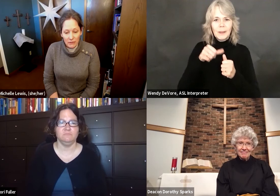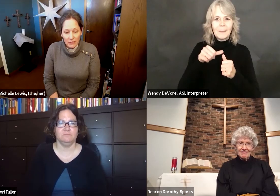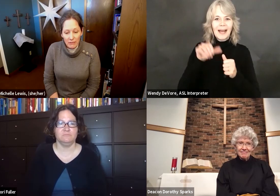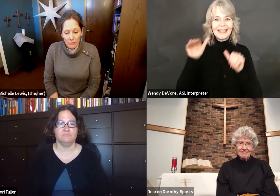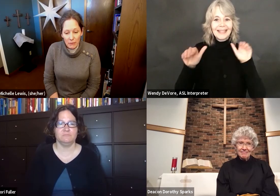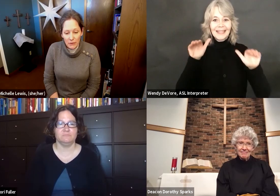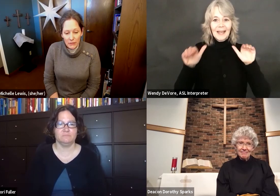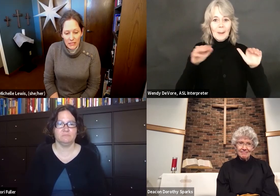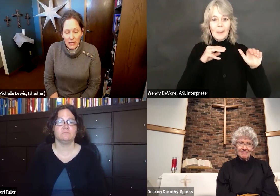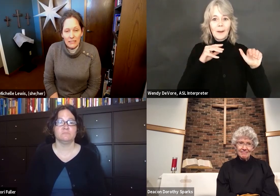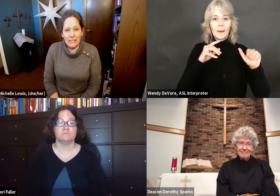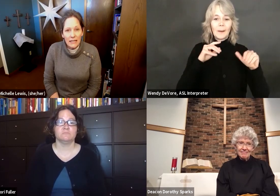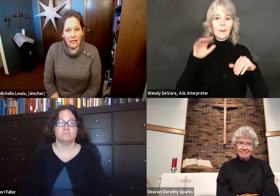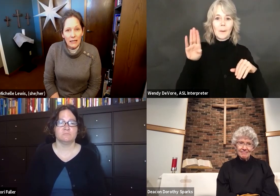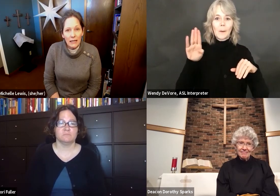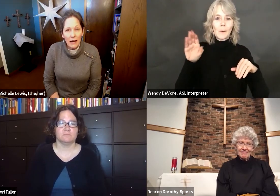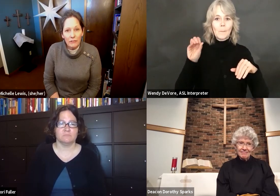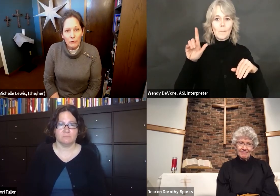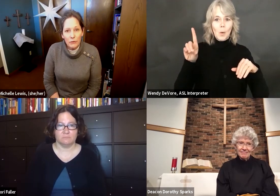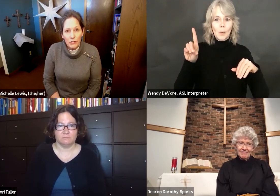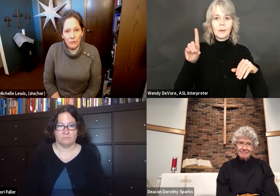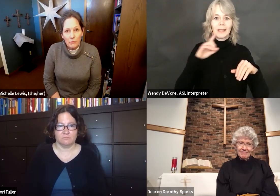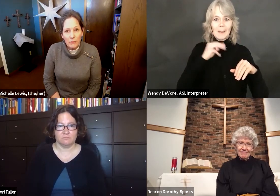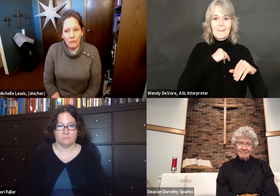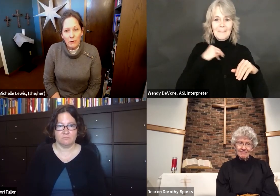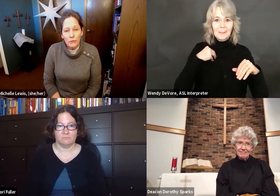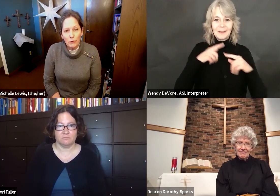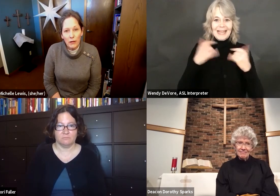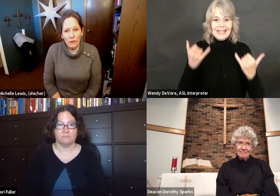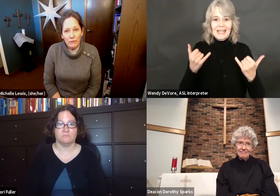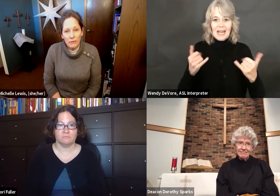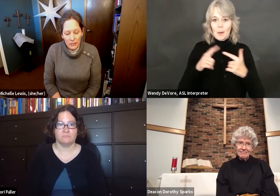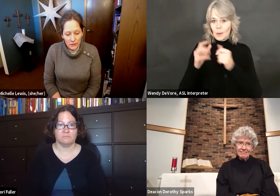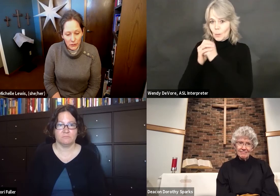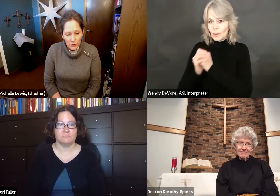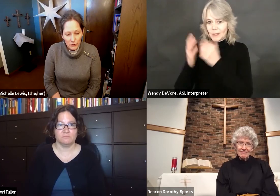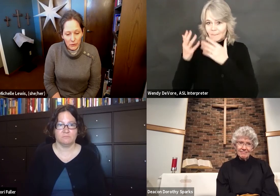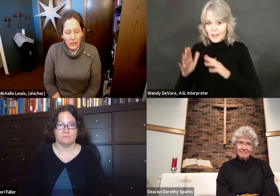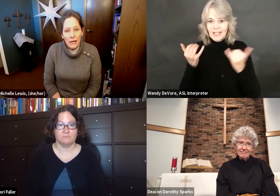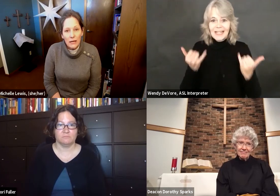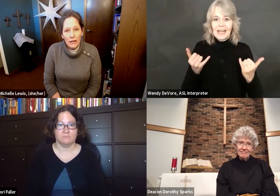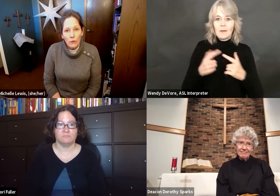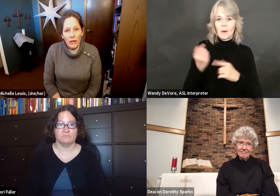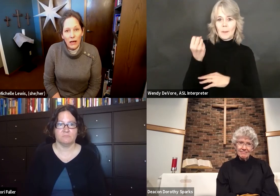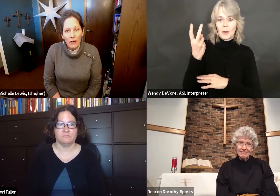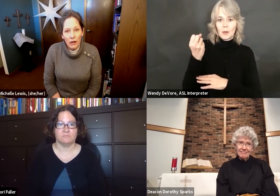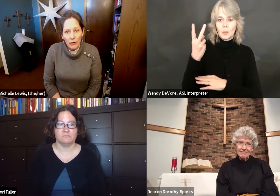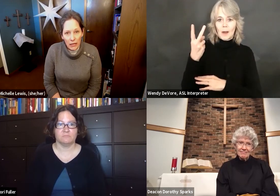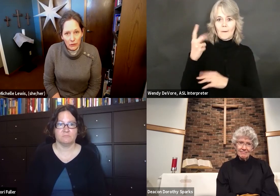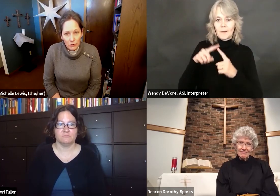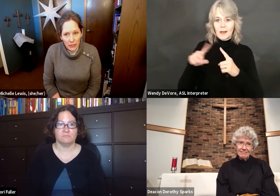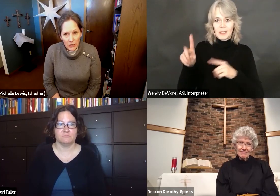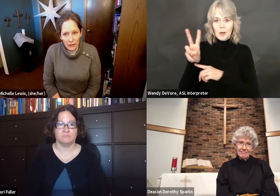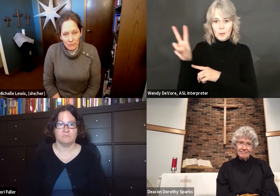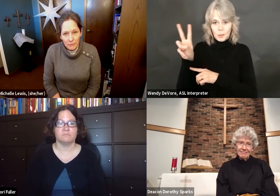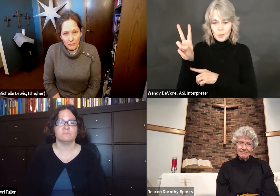the Bread of Life members, that today after worship from 12 until 2, we have our